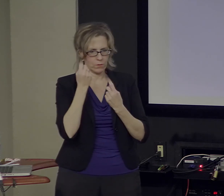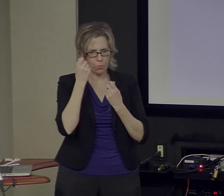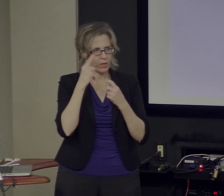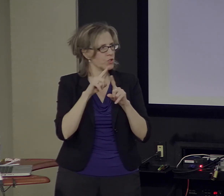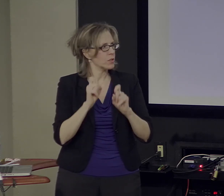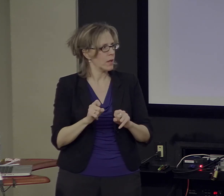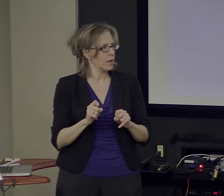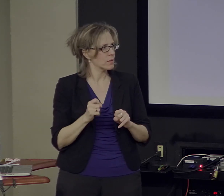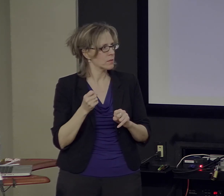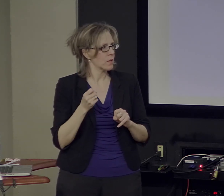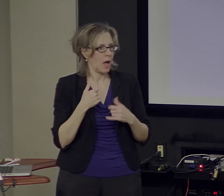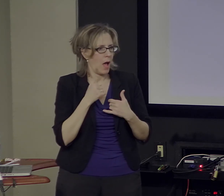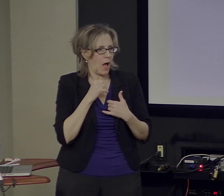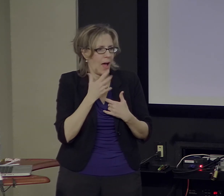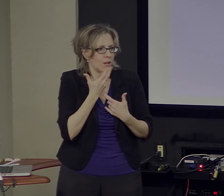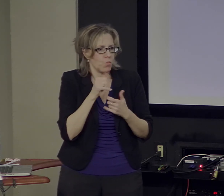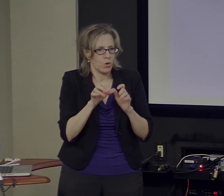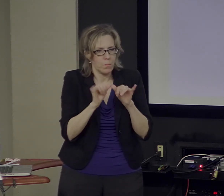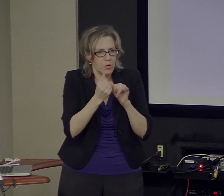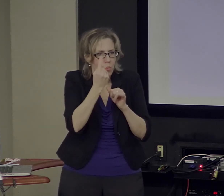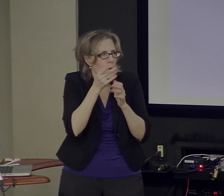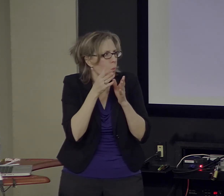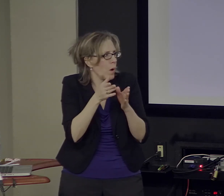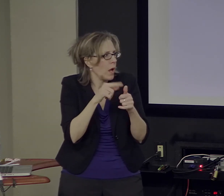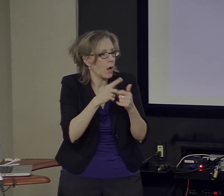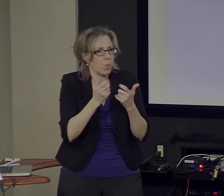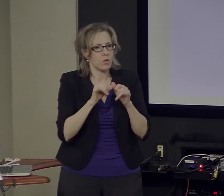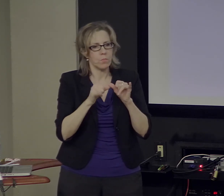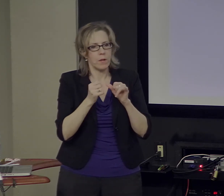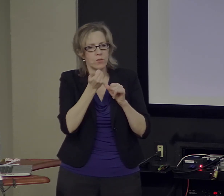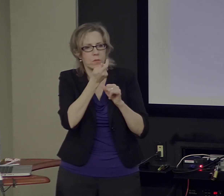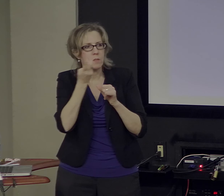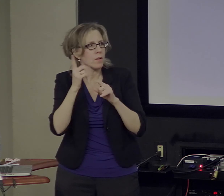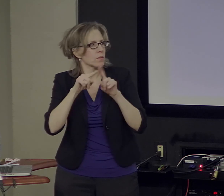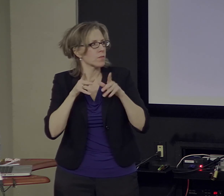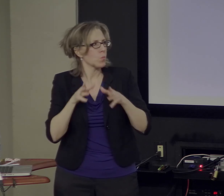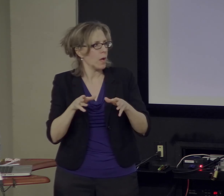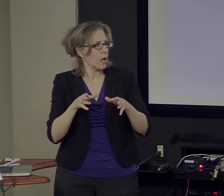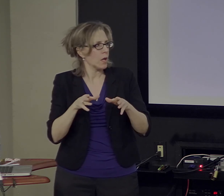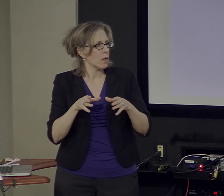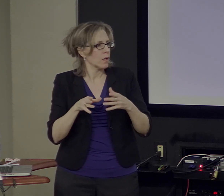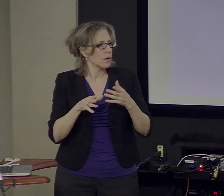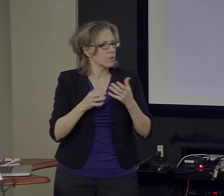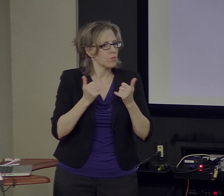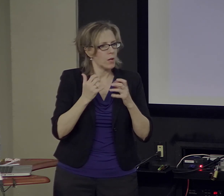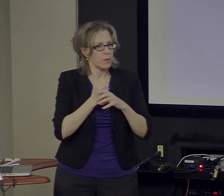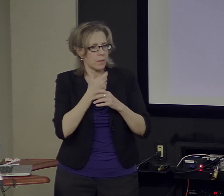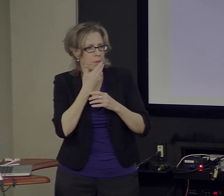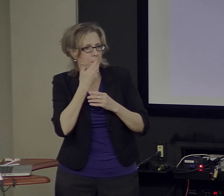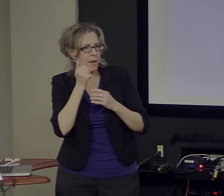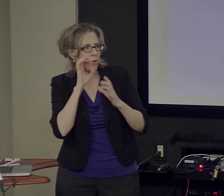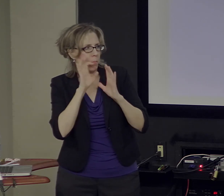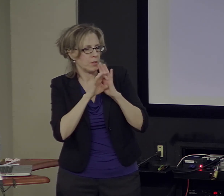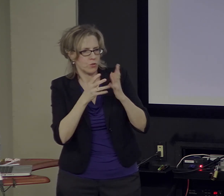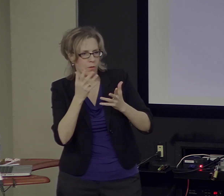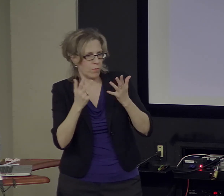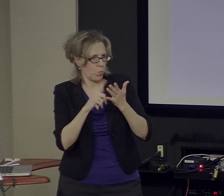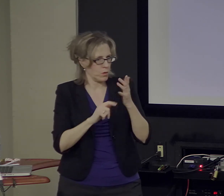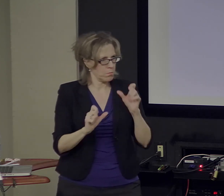international sign. It was difficult for me to develop a comprehension exam because I needed to discover comprehension in